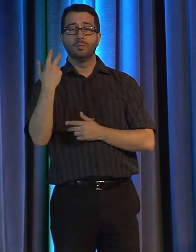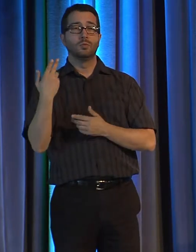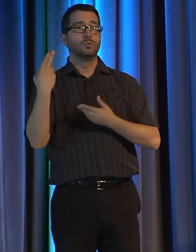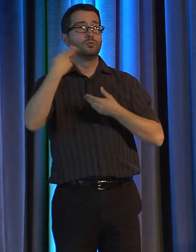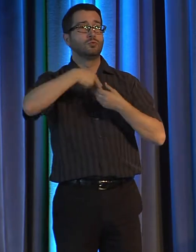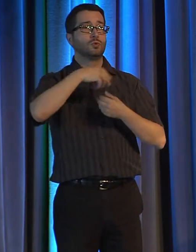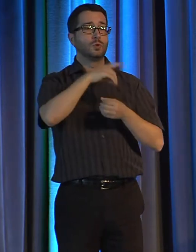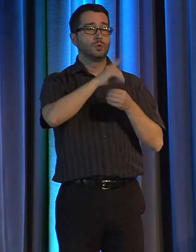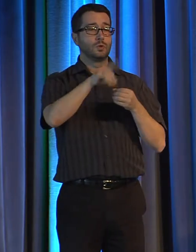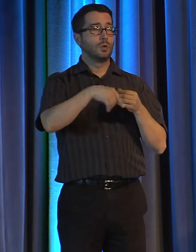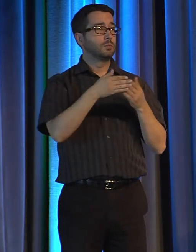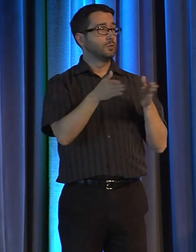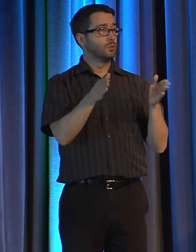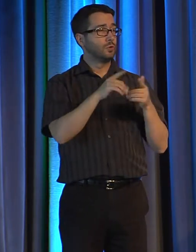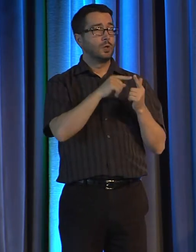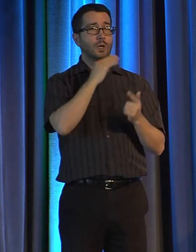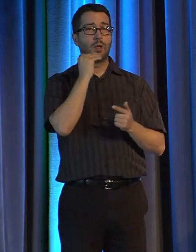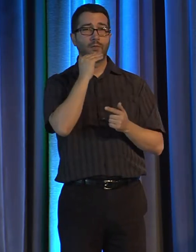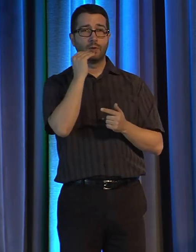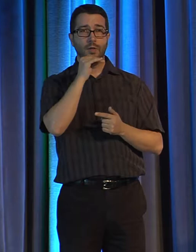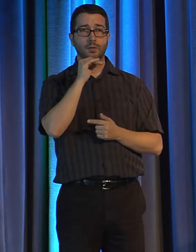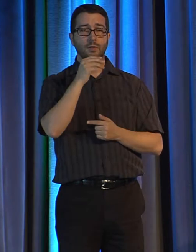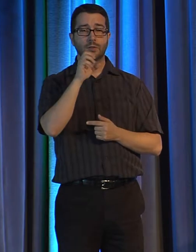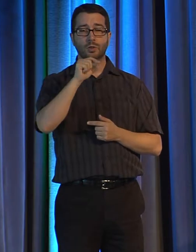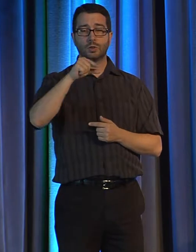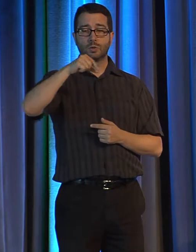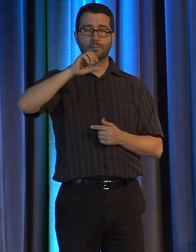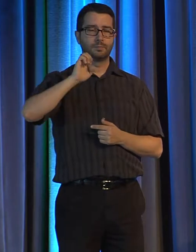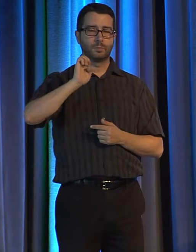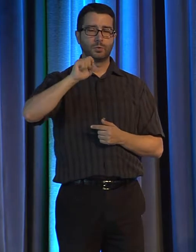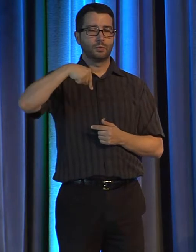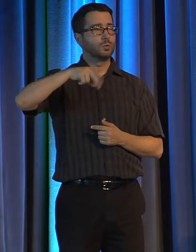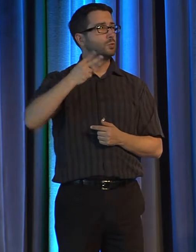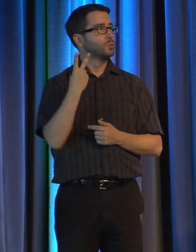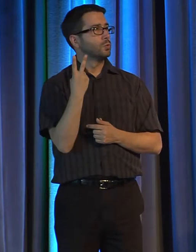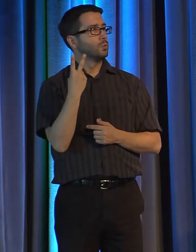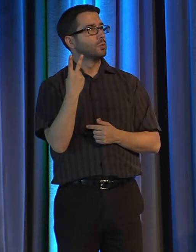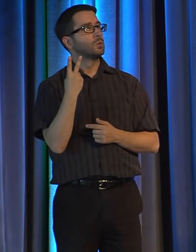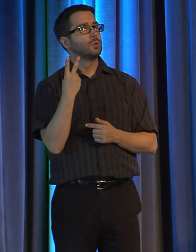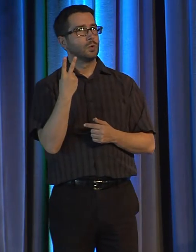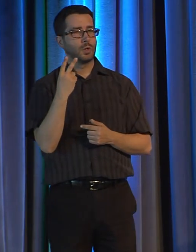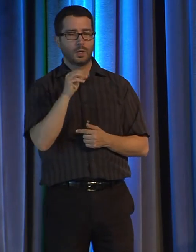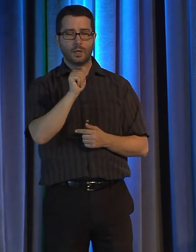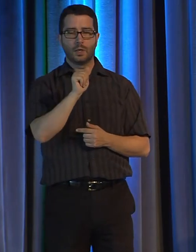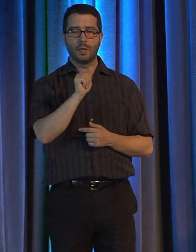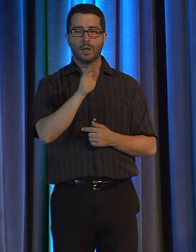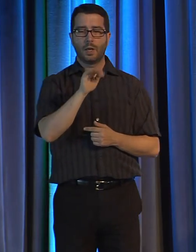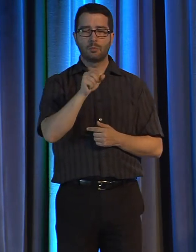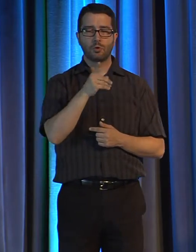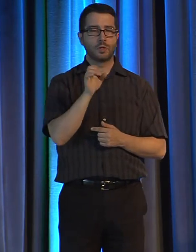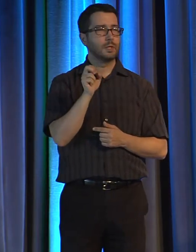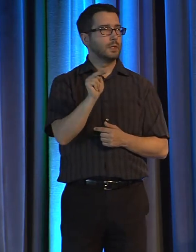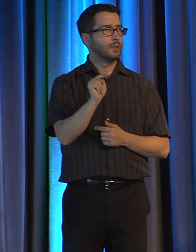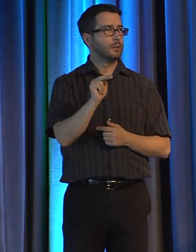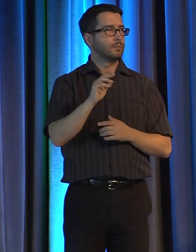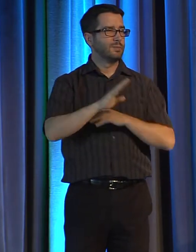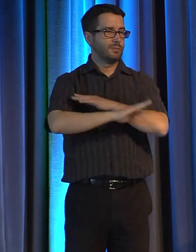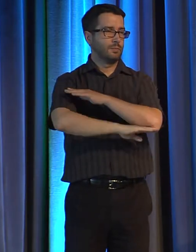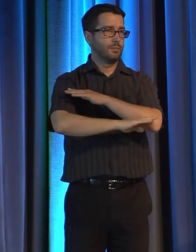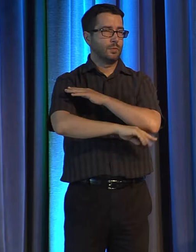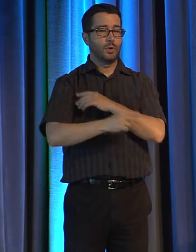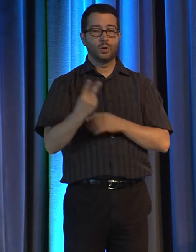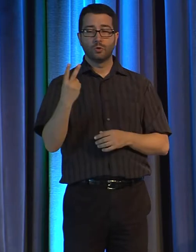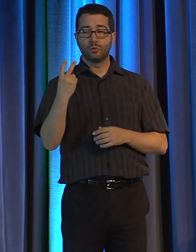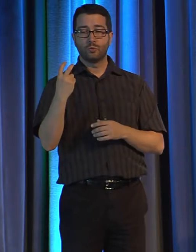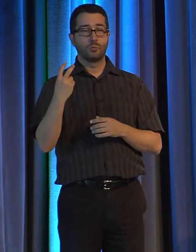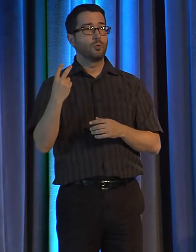General, Halifax Infirmary, and the Aberdeen Hospital in the fall. 2 of our new recruits have experience delivering the